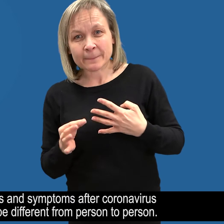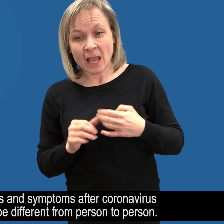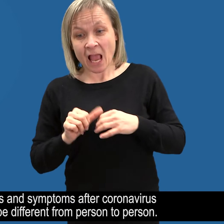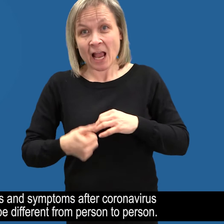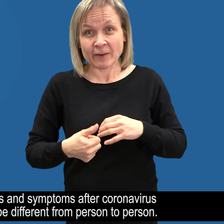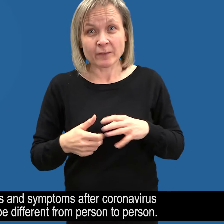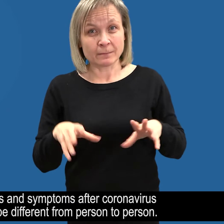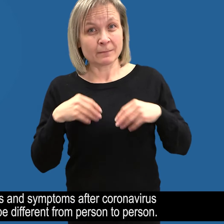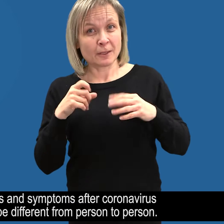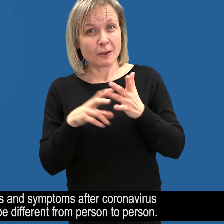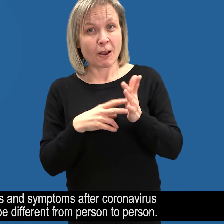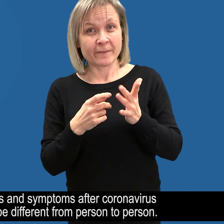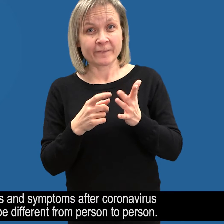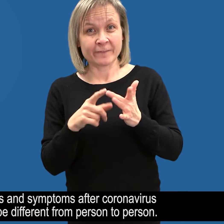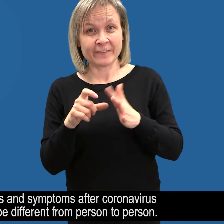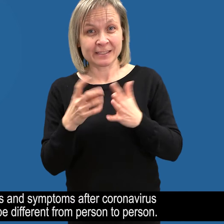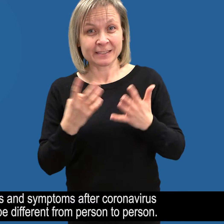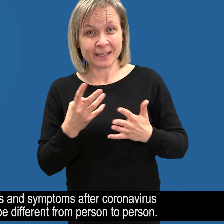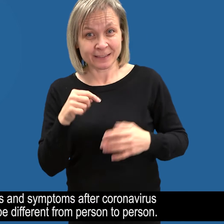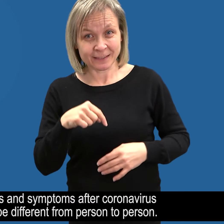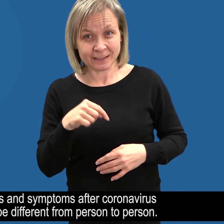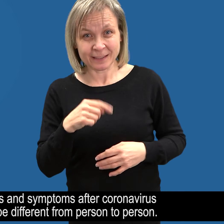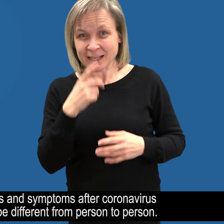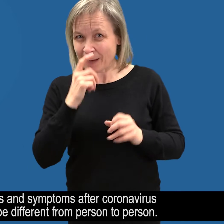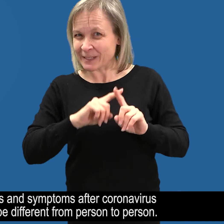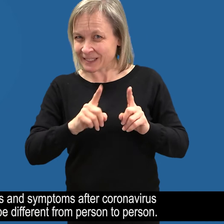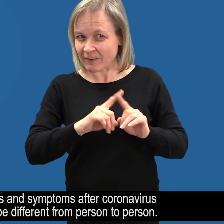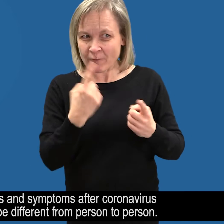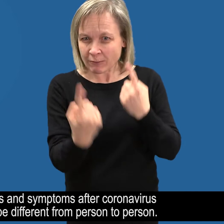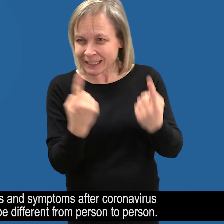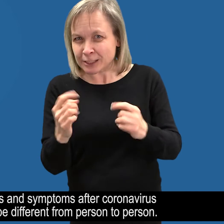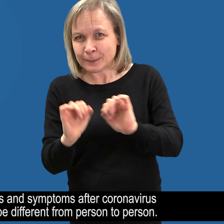Signs and symptoms after coronavirus can be different from person to person.